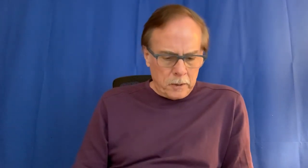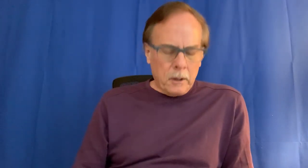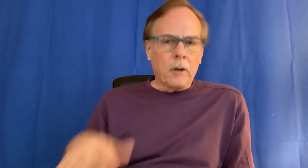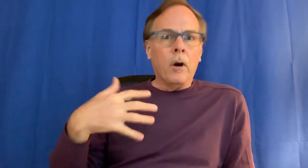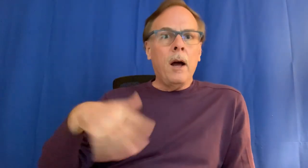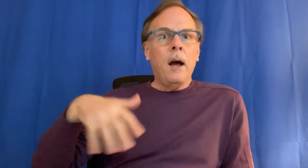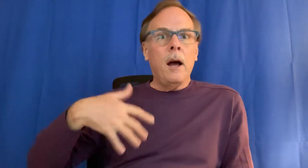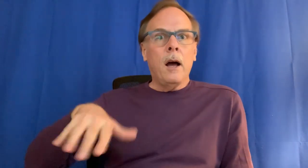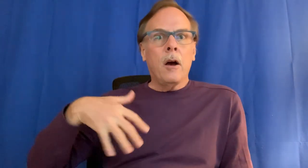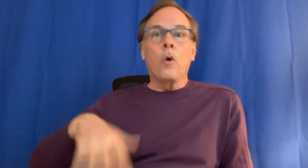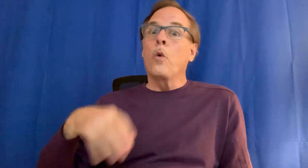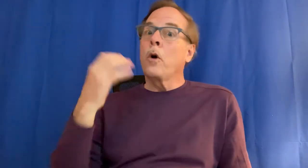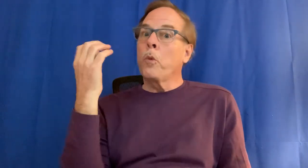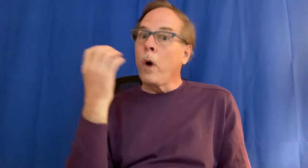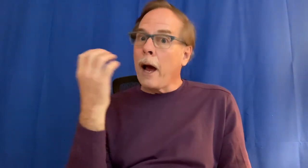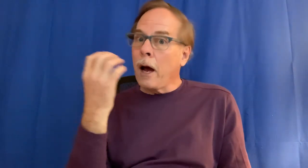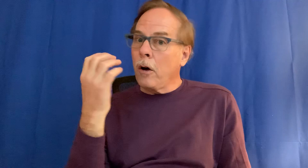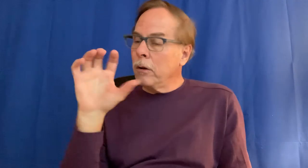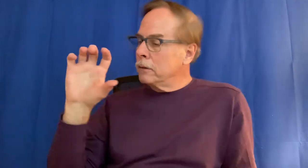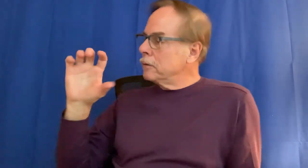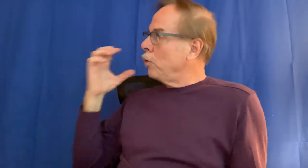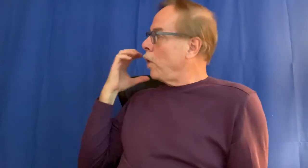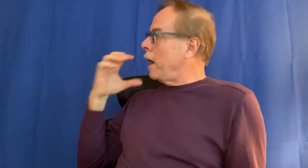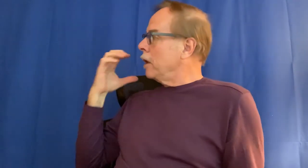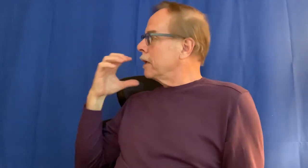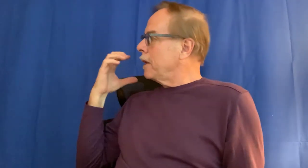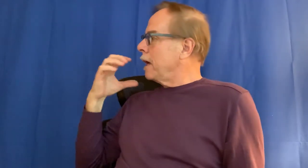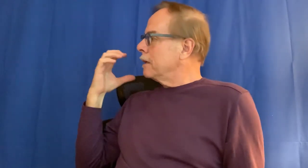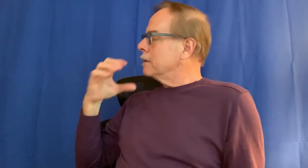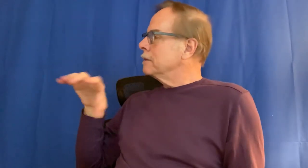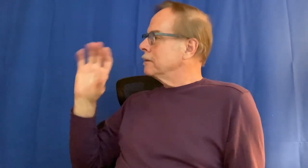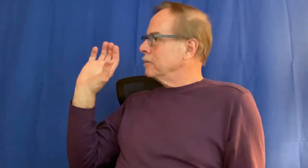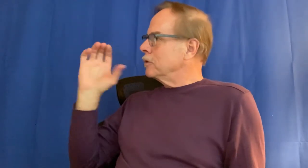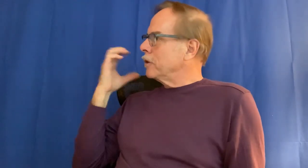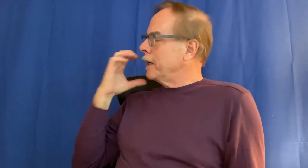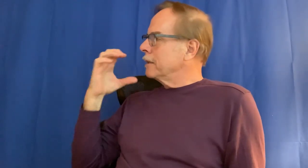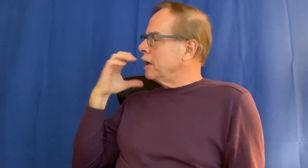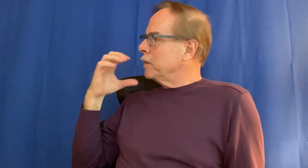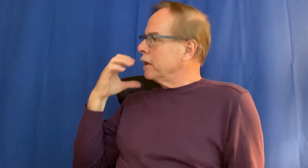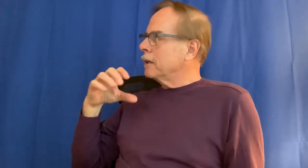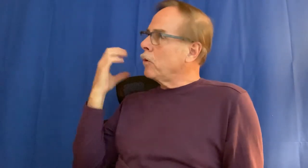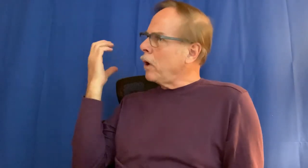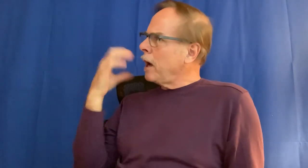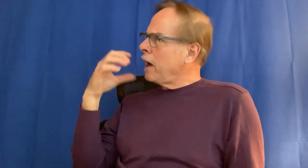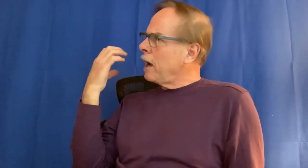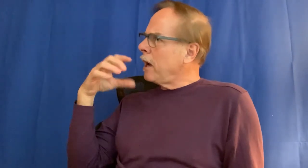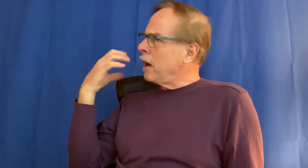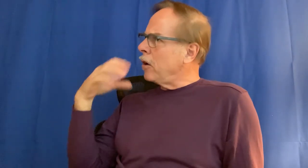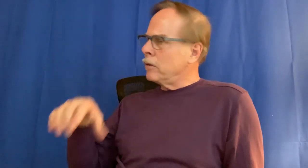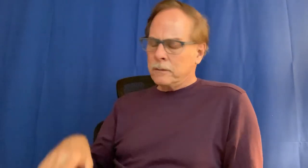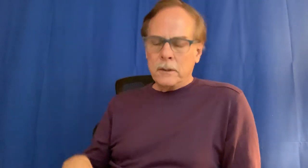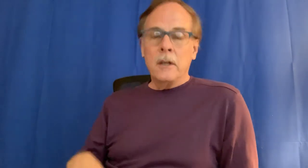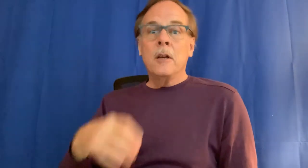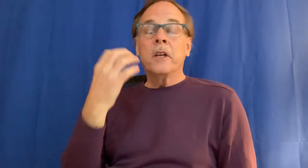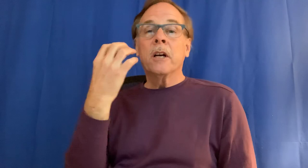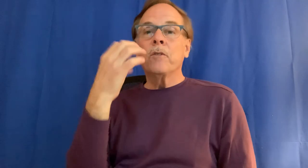like wow, or wow. Wow, like that. With your hand cupped like that. Wow. Be careful how you